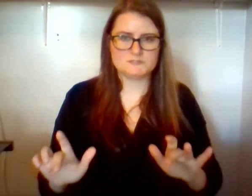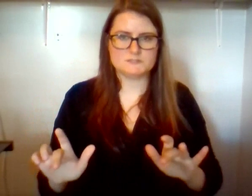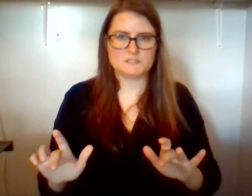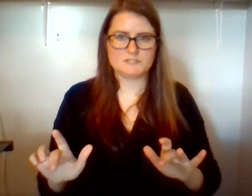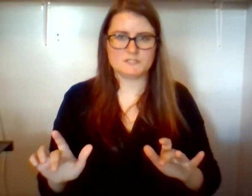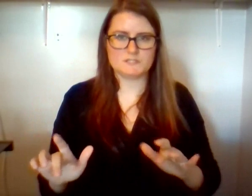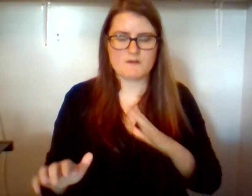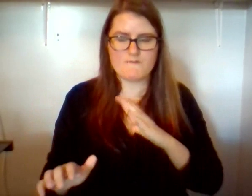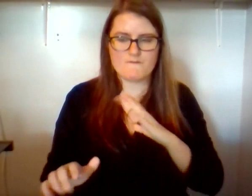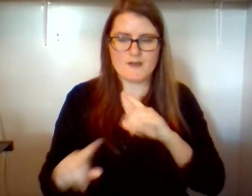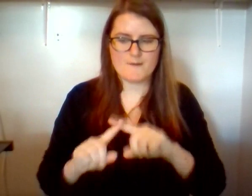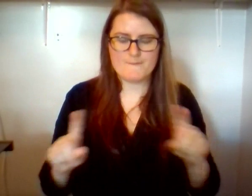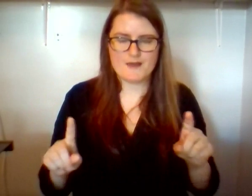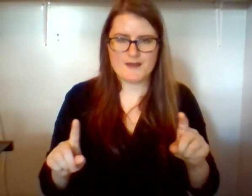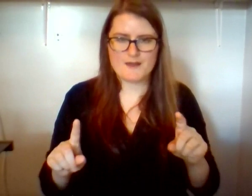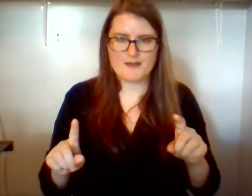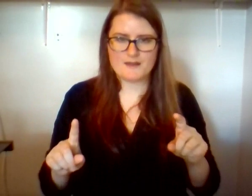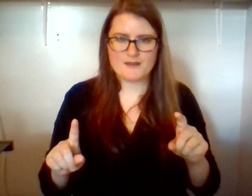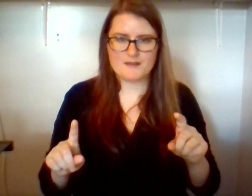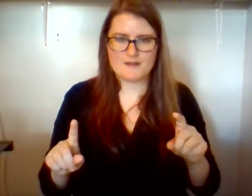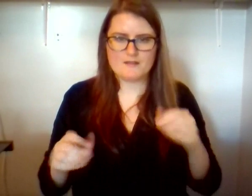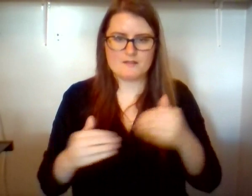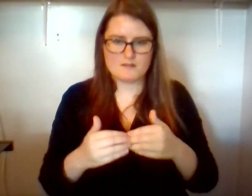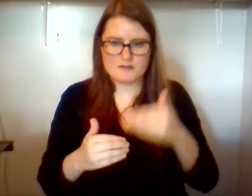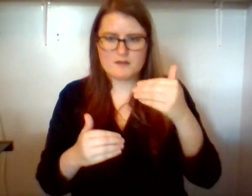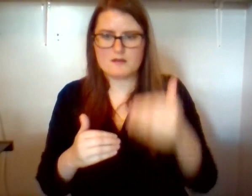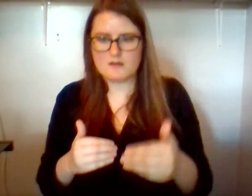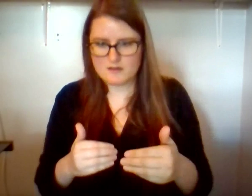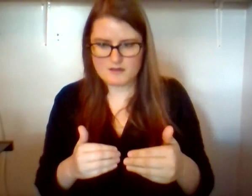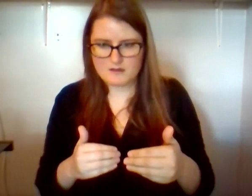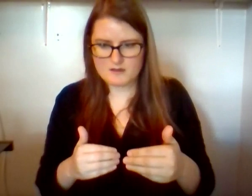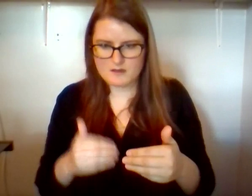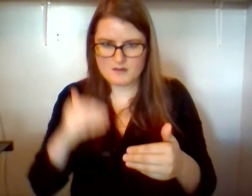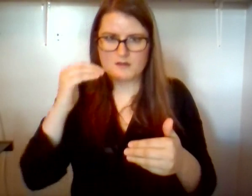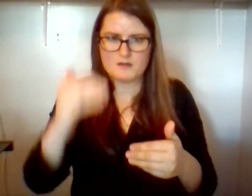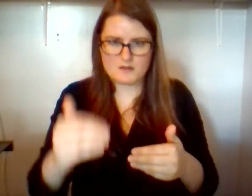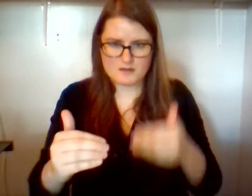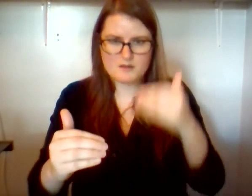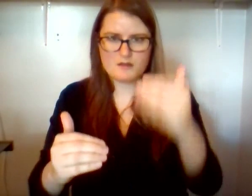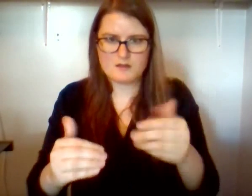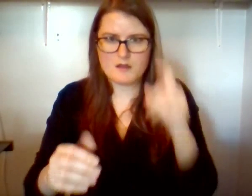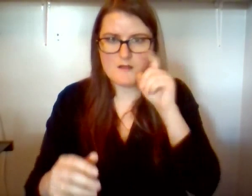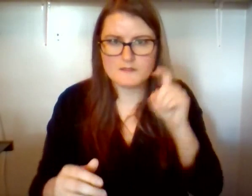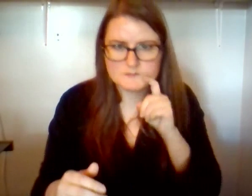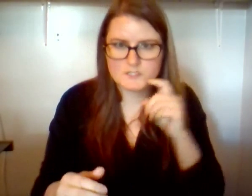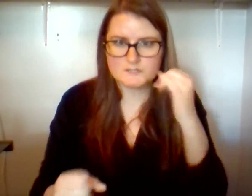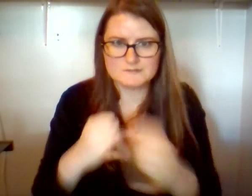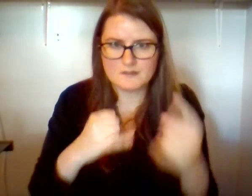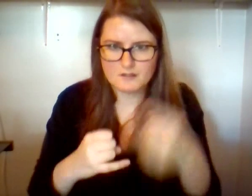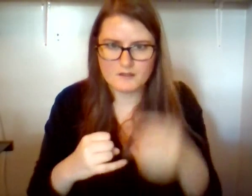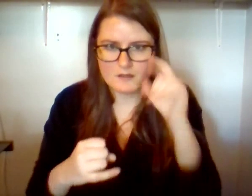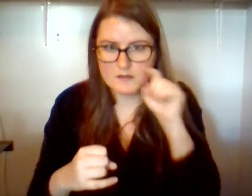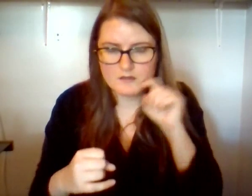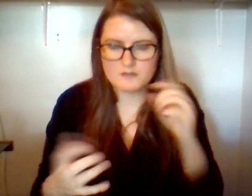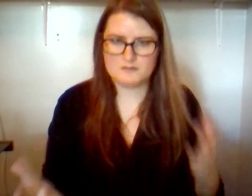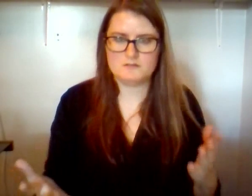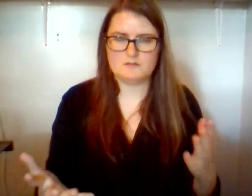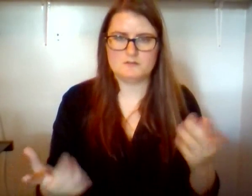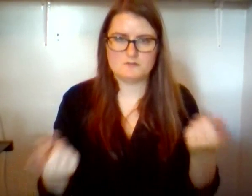extremely frustrating to start touching sexually and have to break it off as the passions become strong, because those